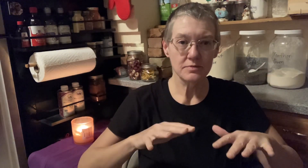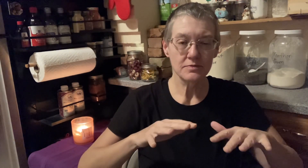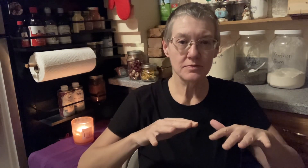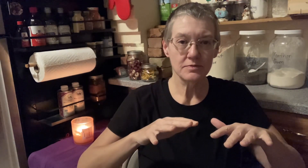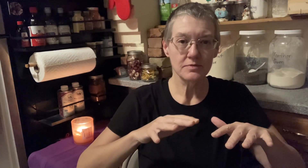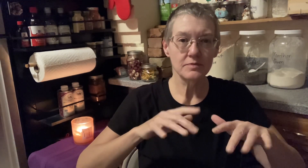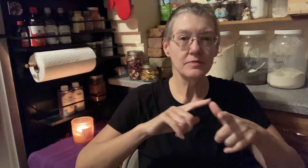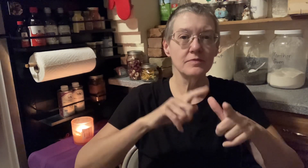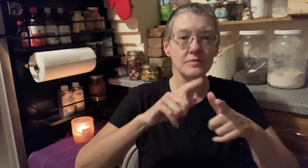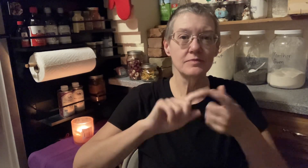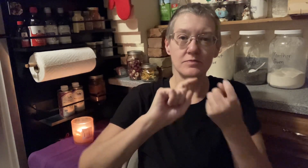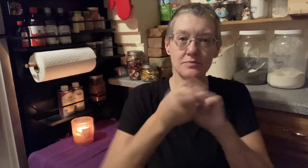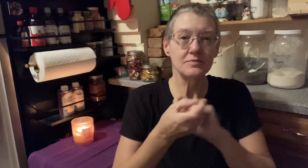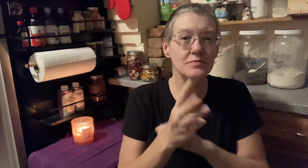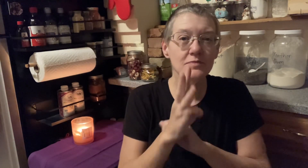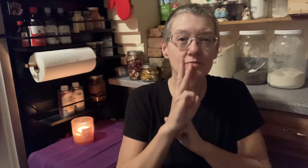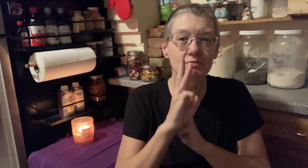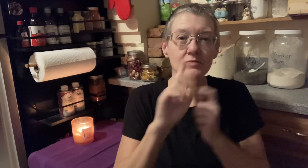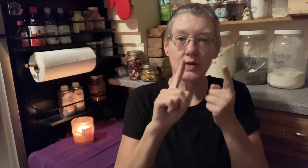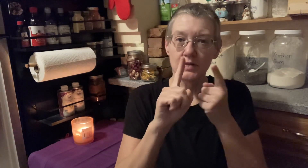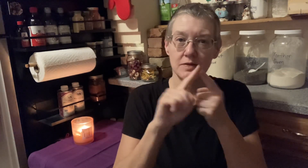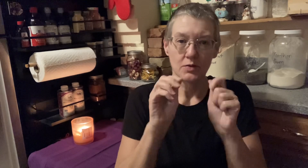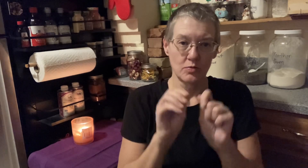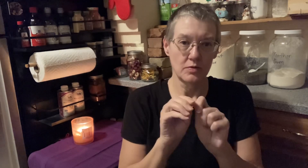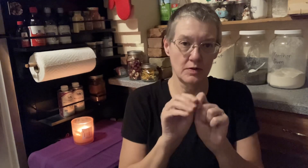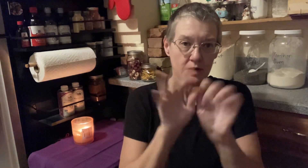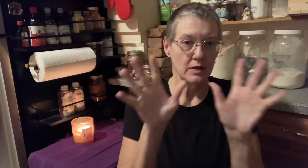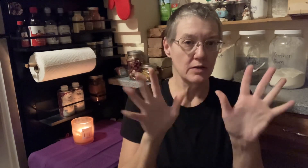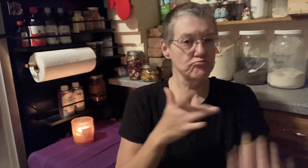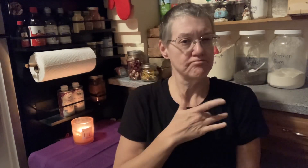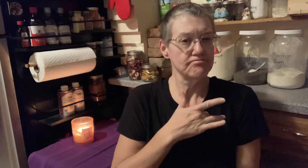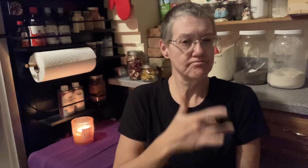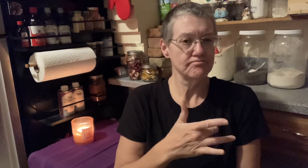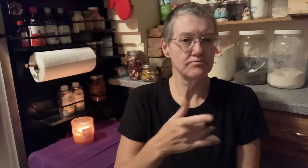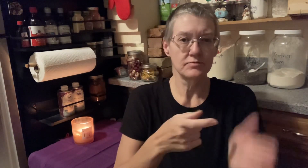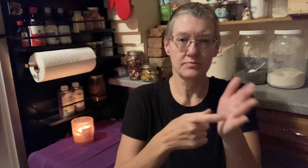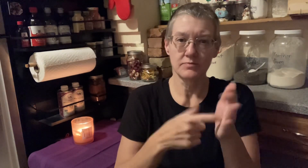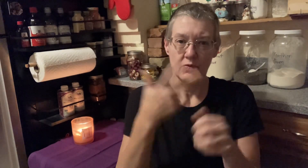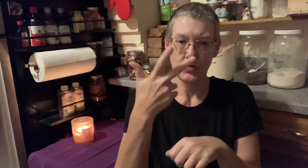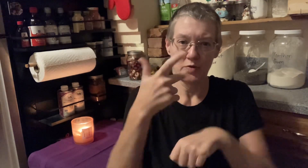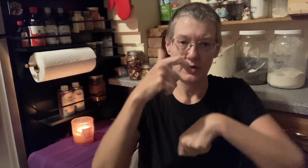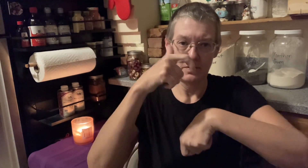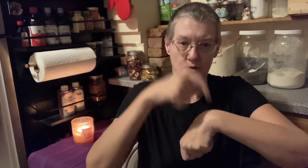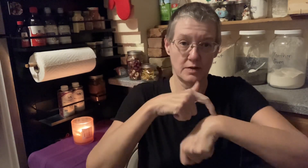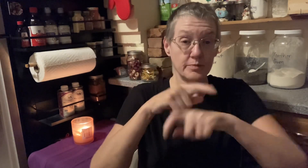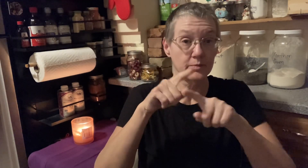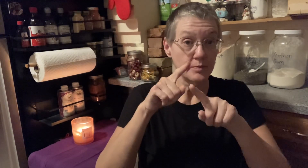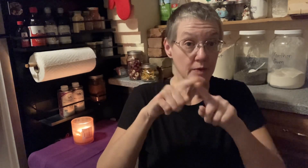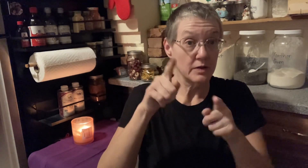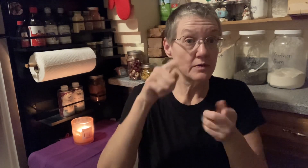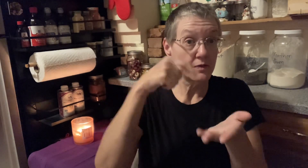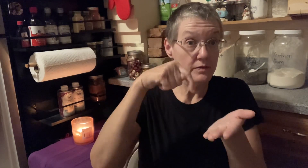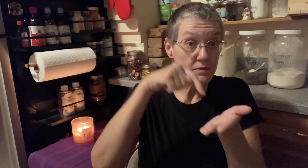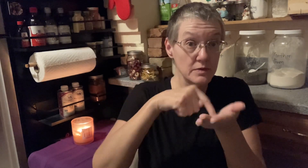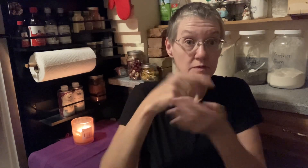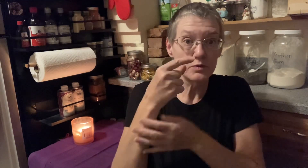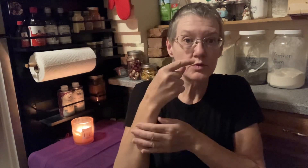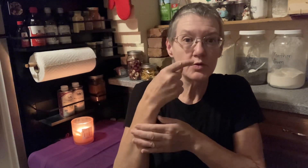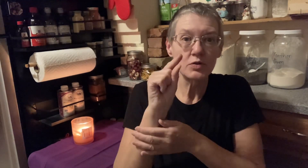dirt settle. Then change the water until the water is clear. It tends to take me about 3 rinses,